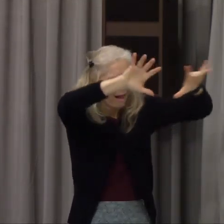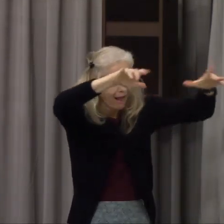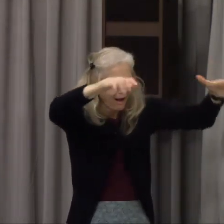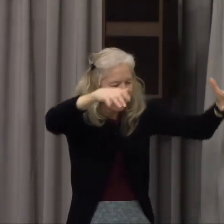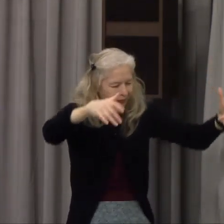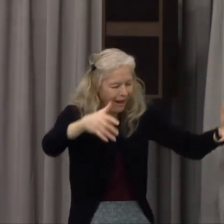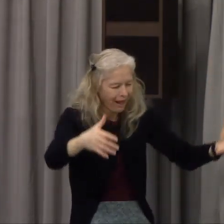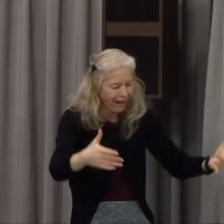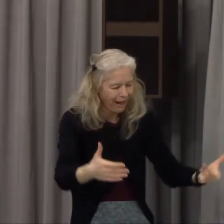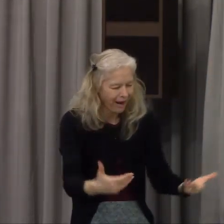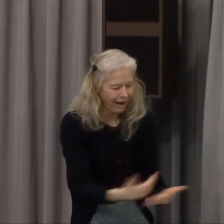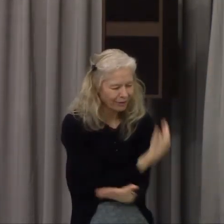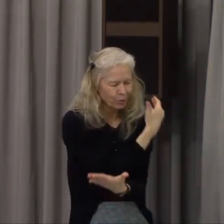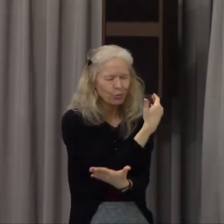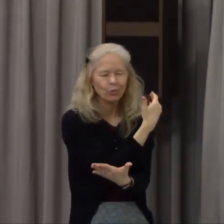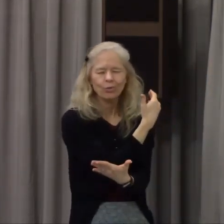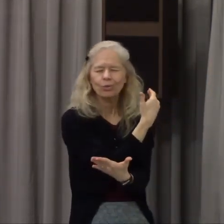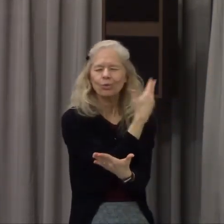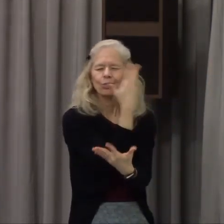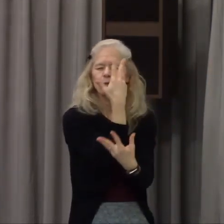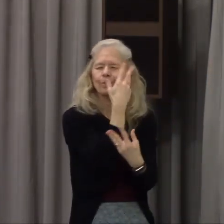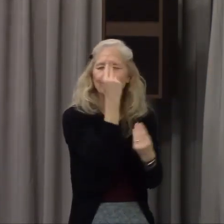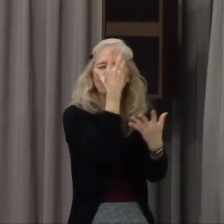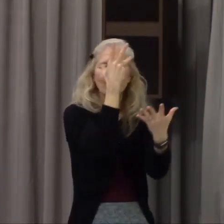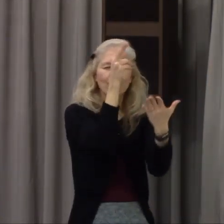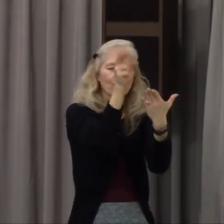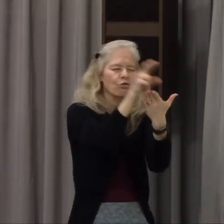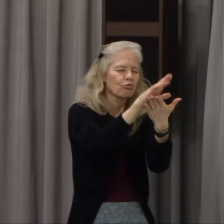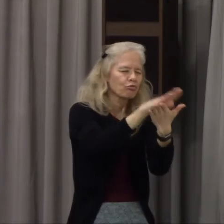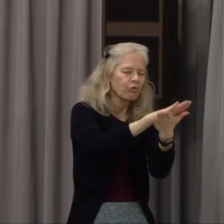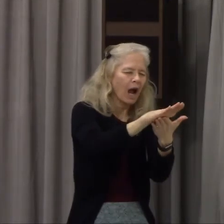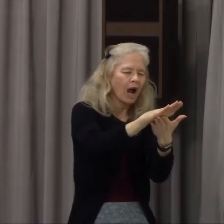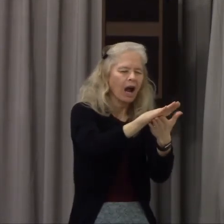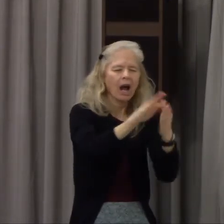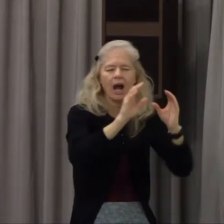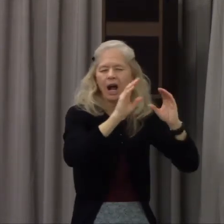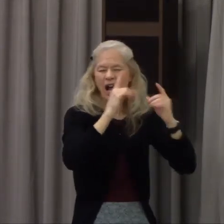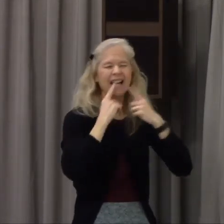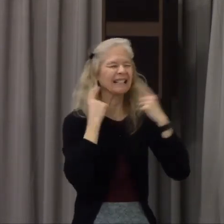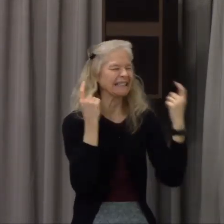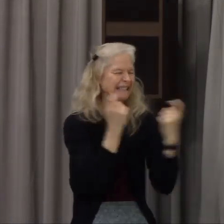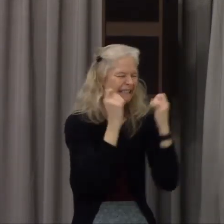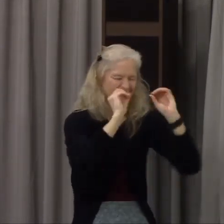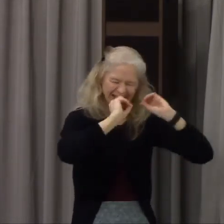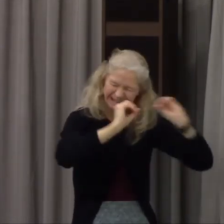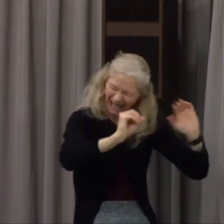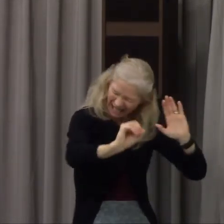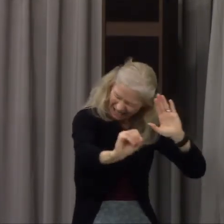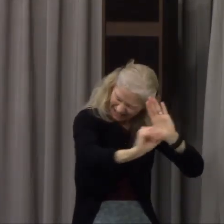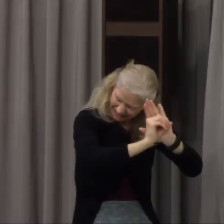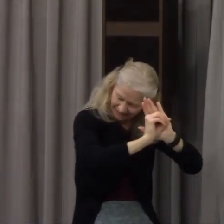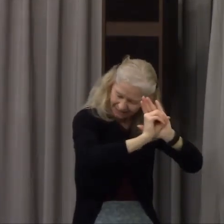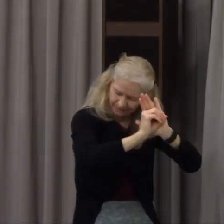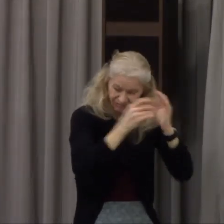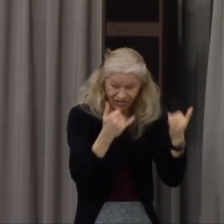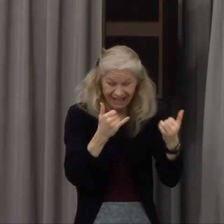old planet universe of the filth that sin has caused throughout it. And you're going to